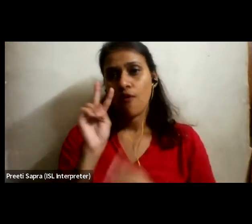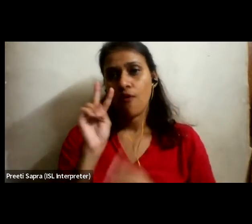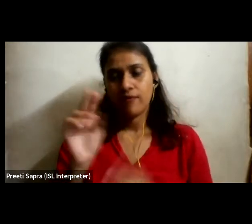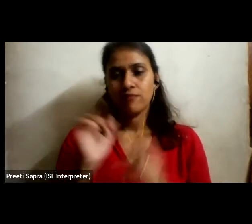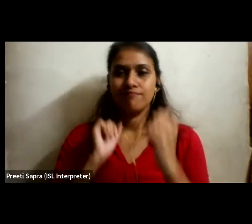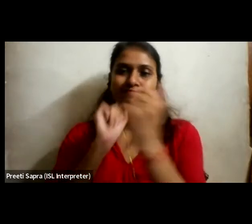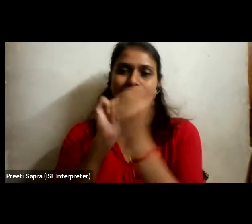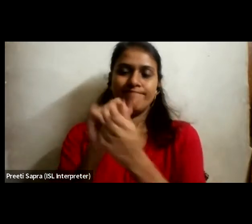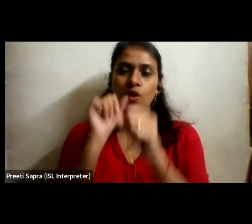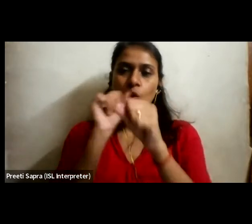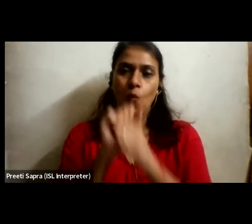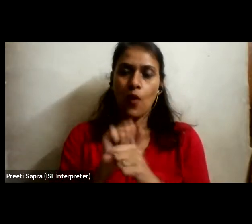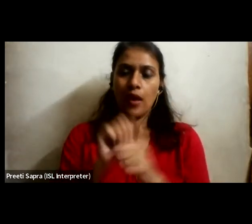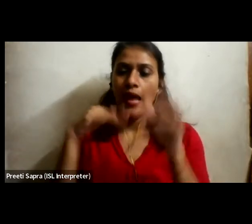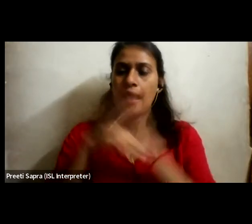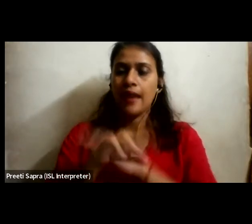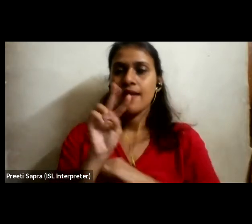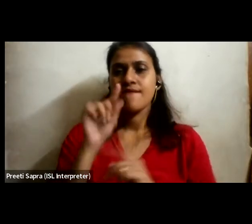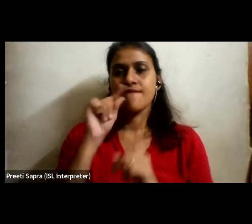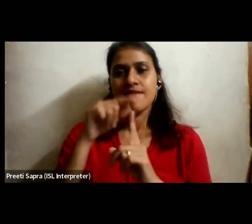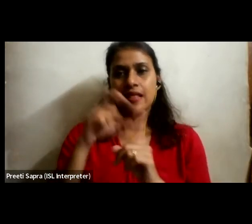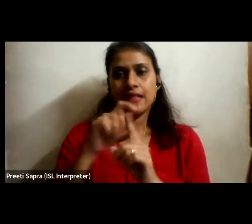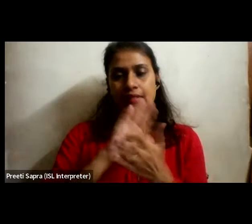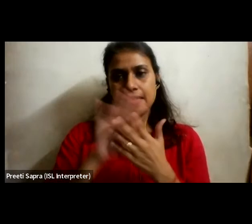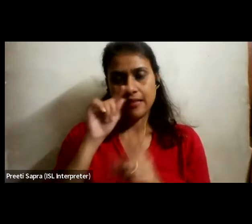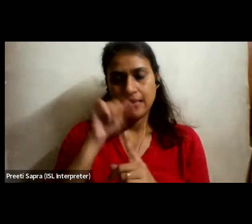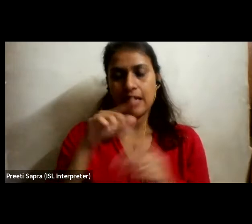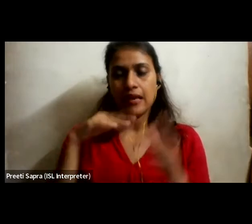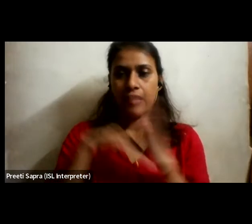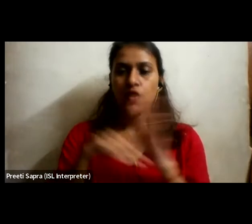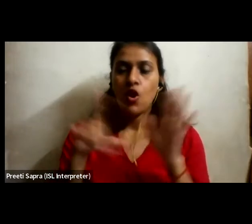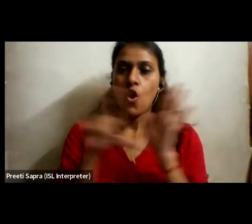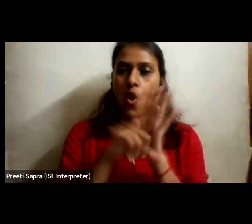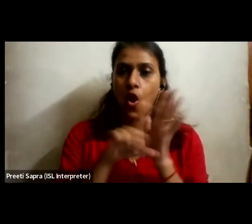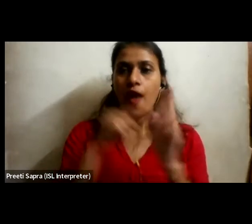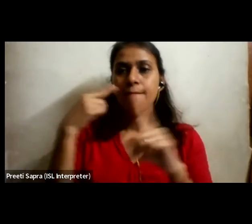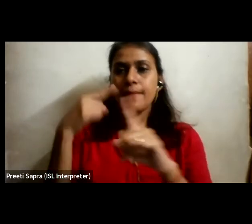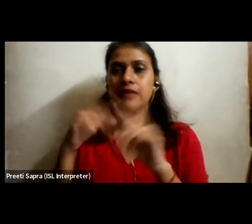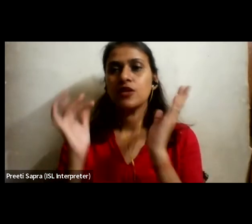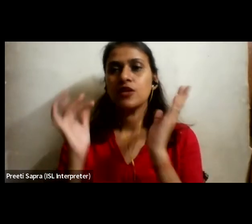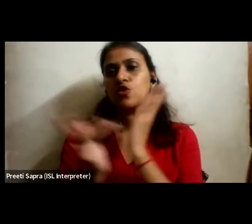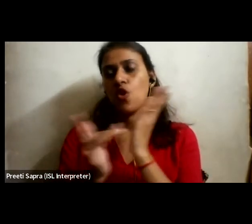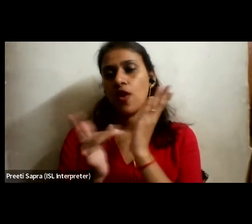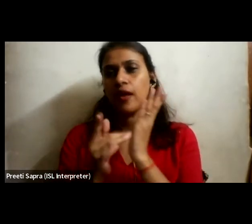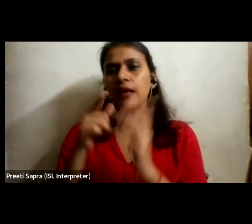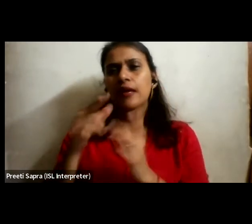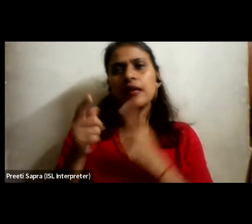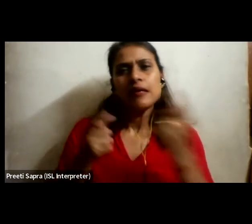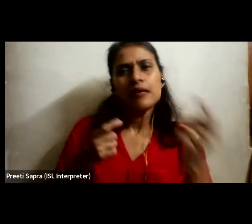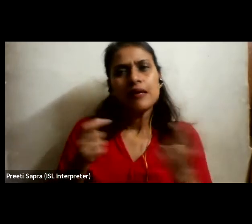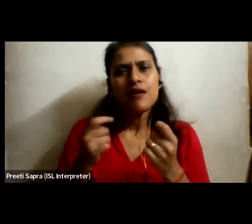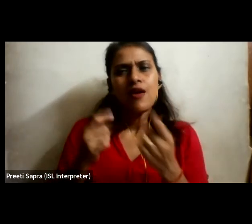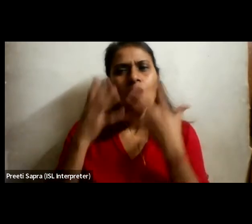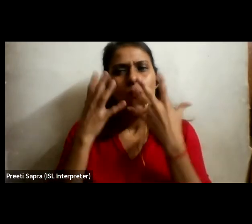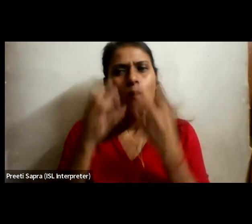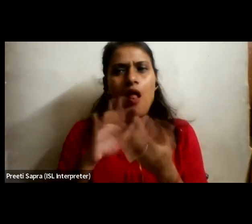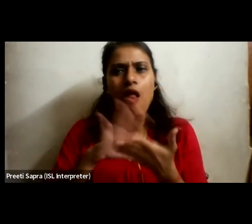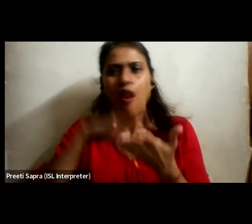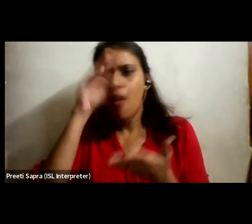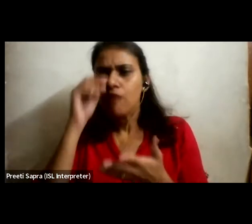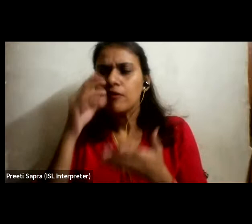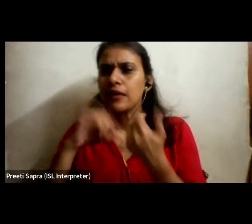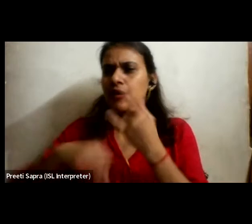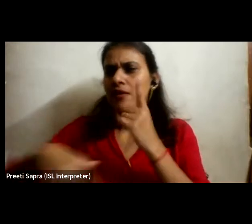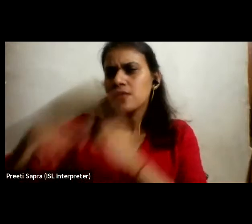here at the Center for Applied Law and Technology Research. He is interested in the interplay between law, technology, and civil